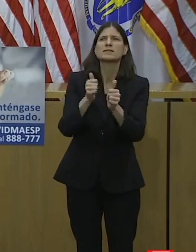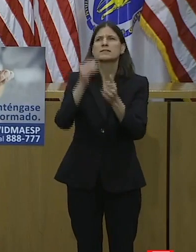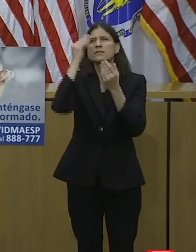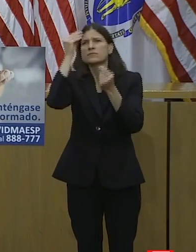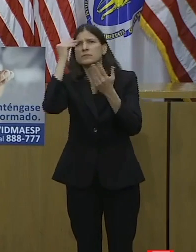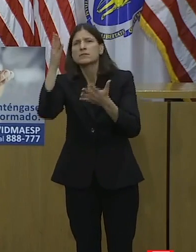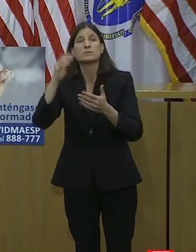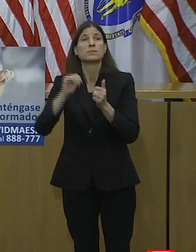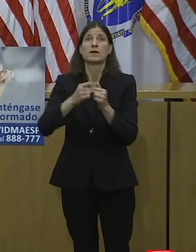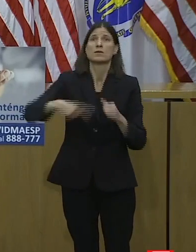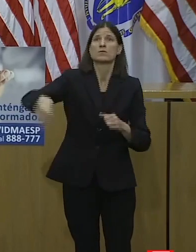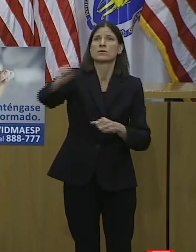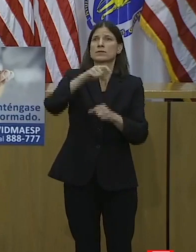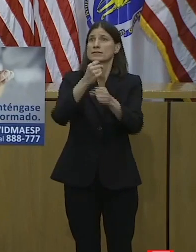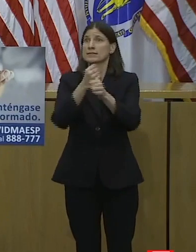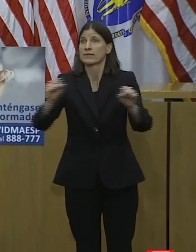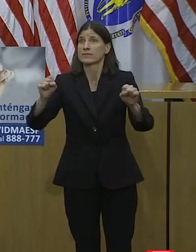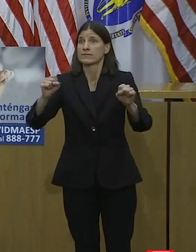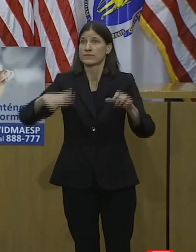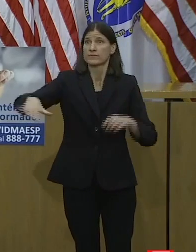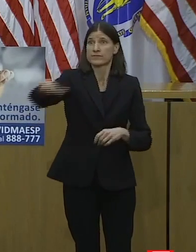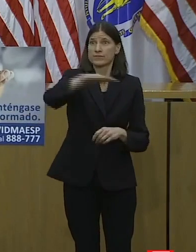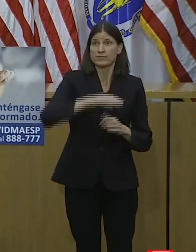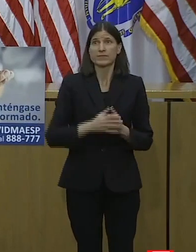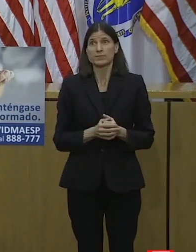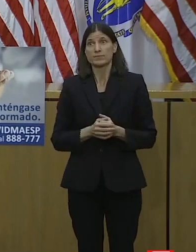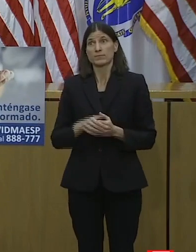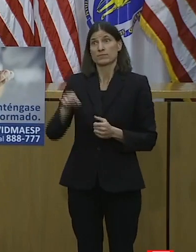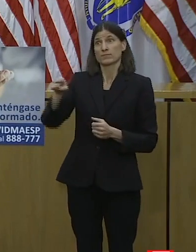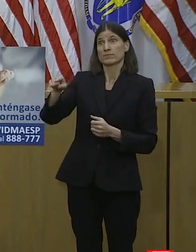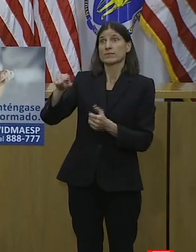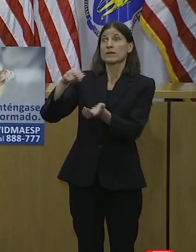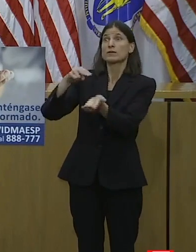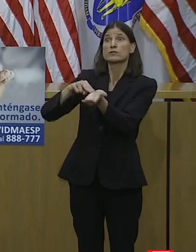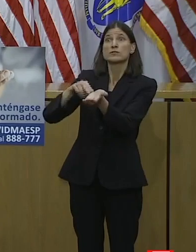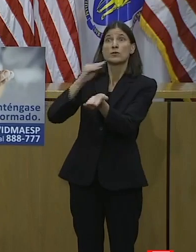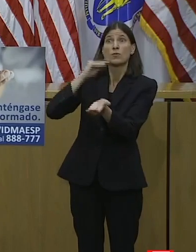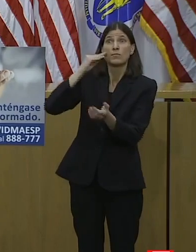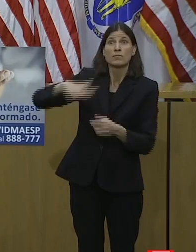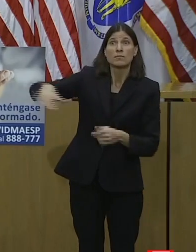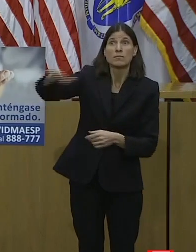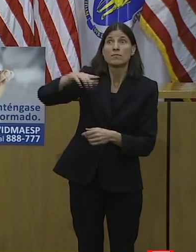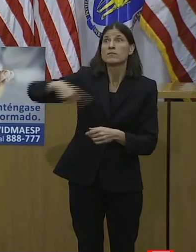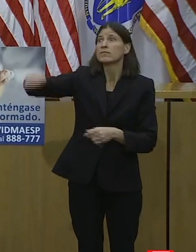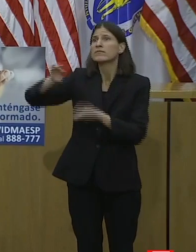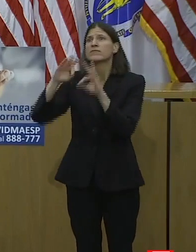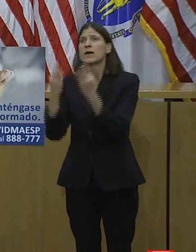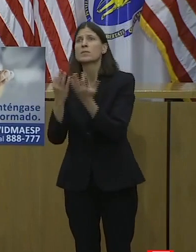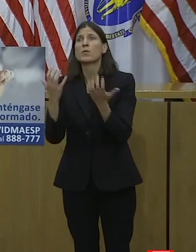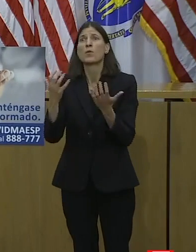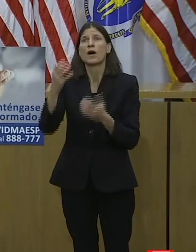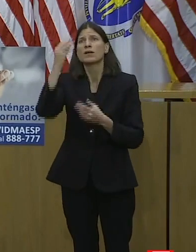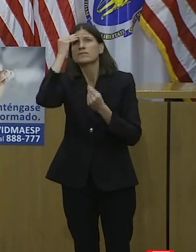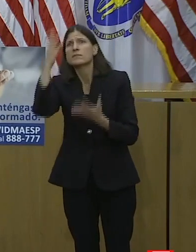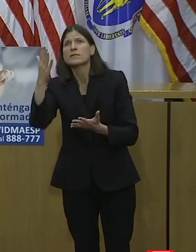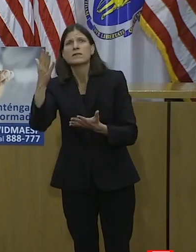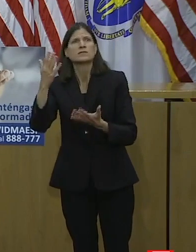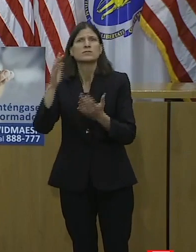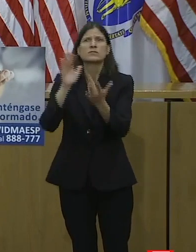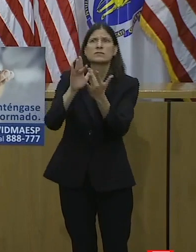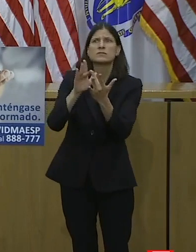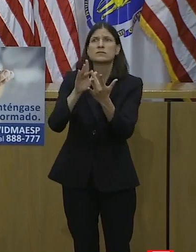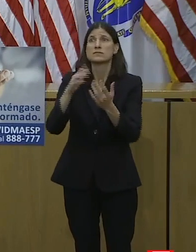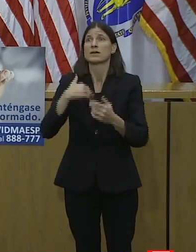family resource line. As of earlier this week, we have had more than